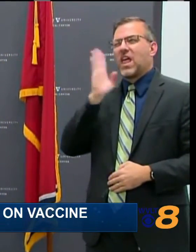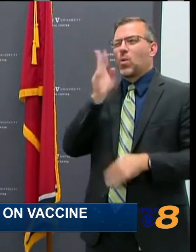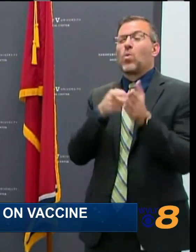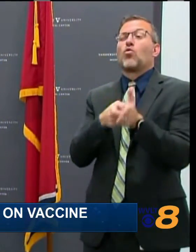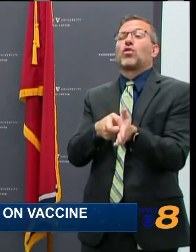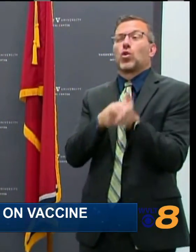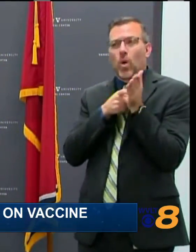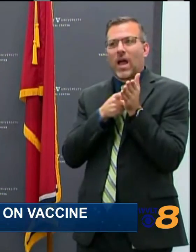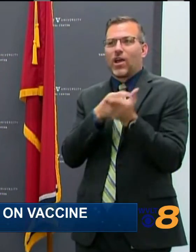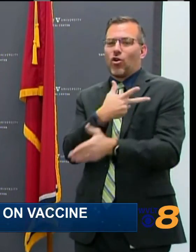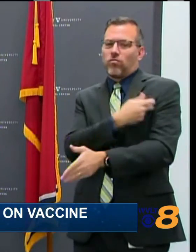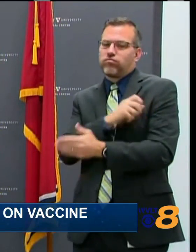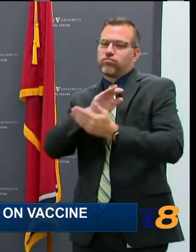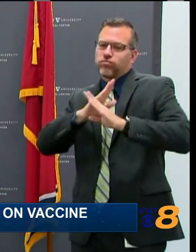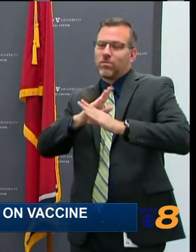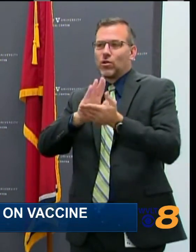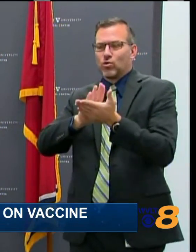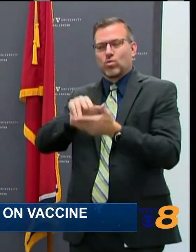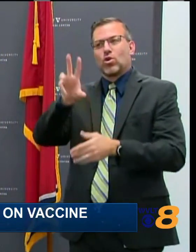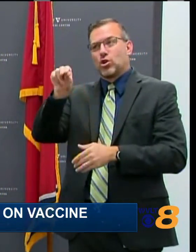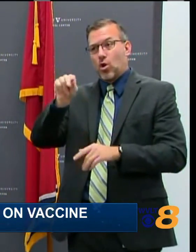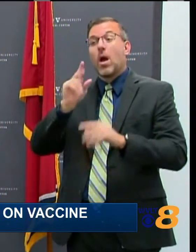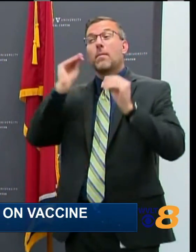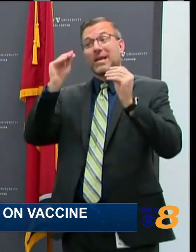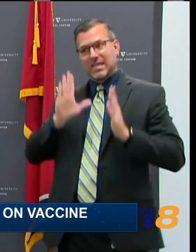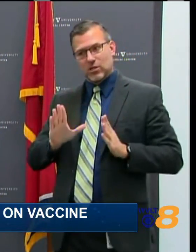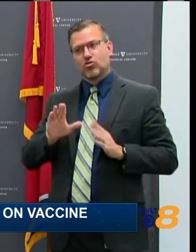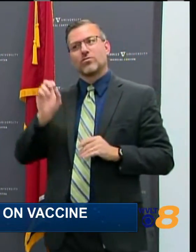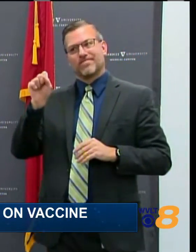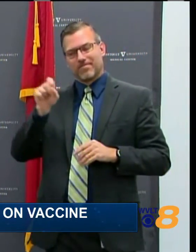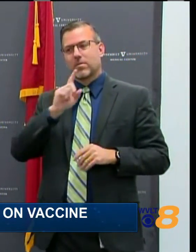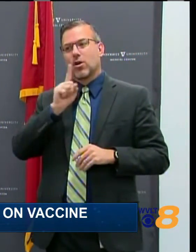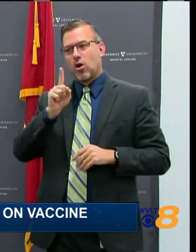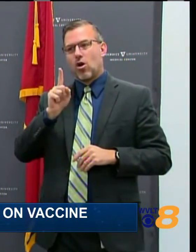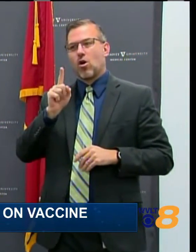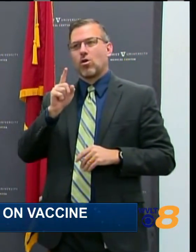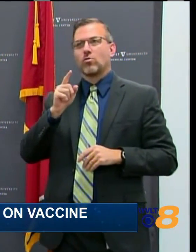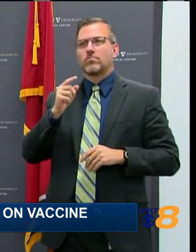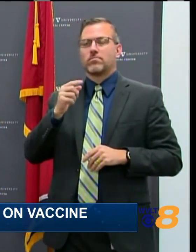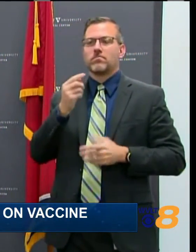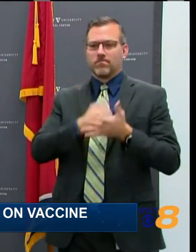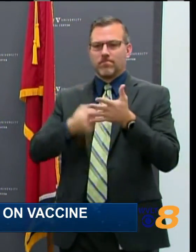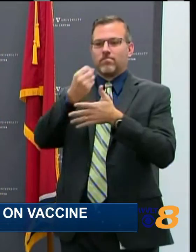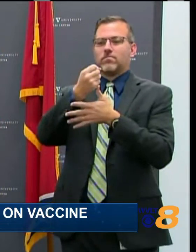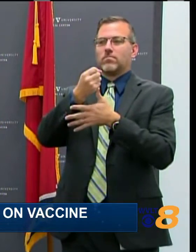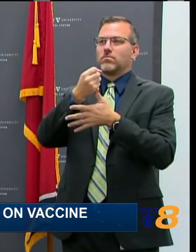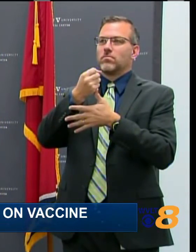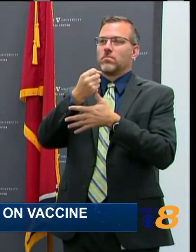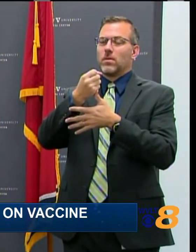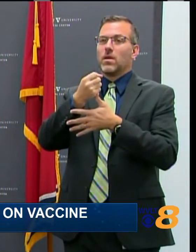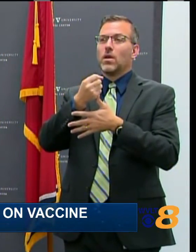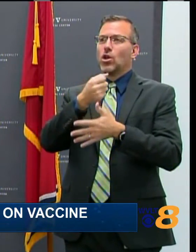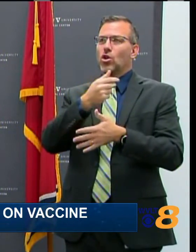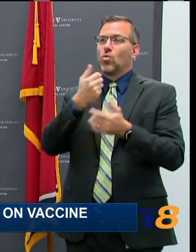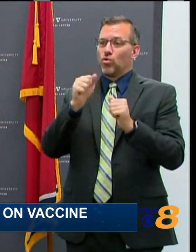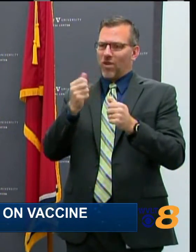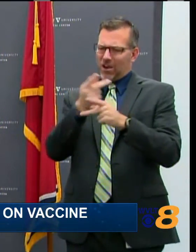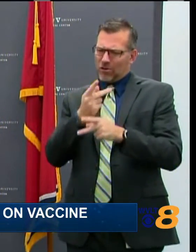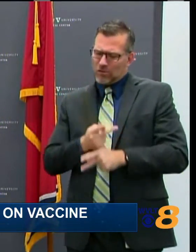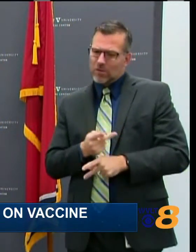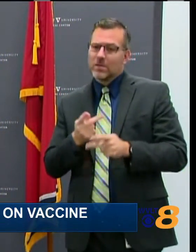but I do think that teachers are a high priority. And as you know, across the country, there are those priorities being set. The first